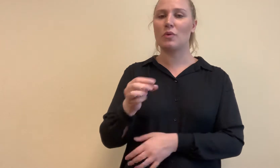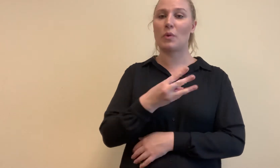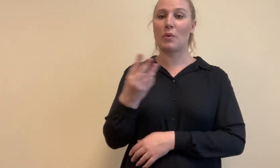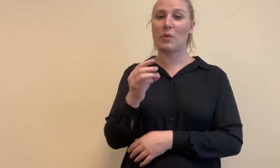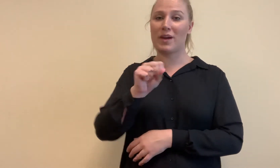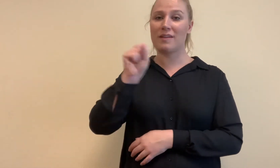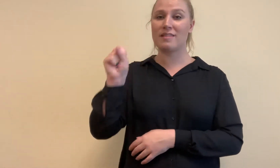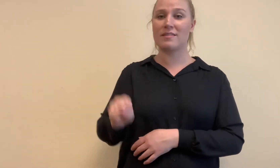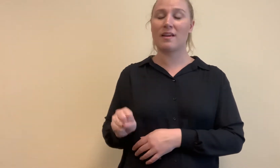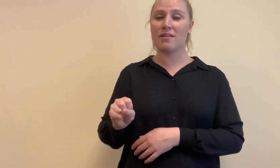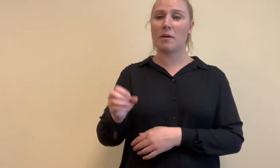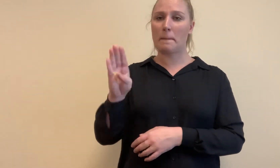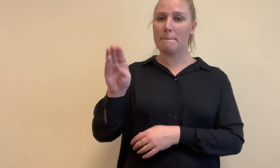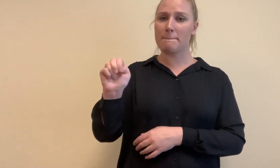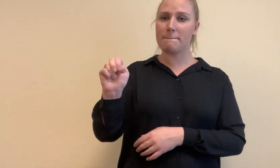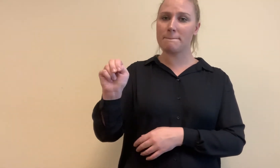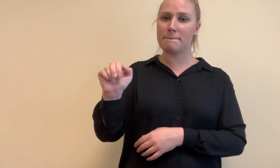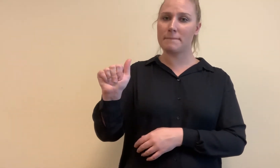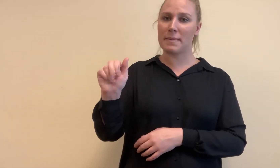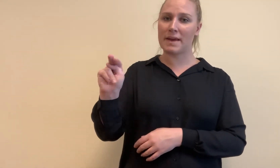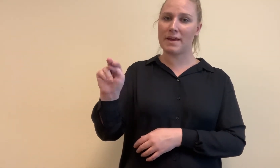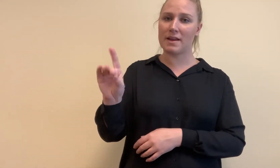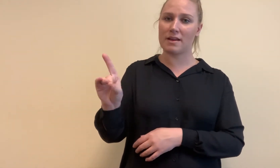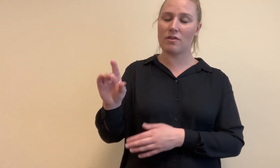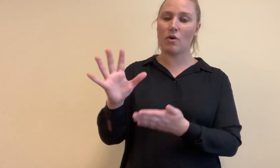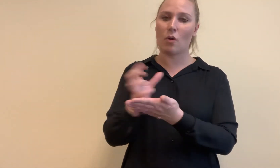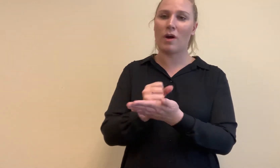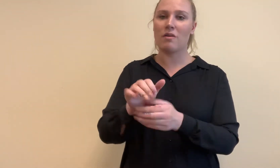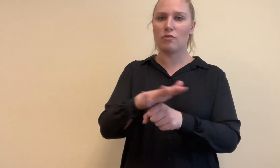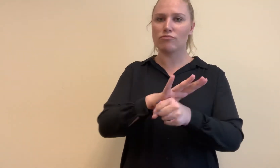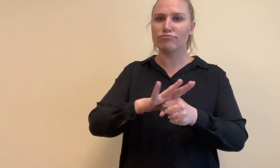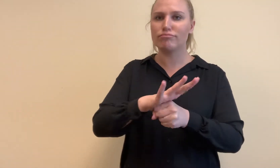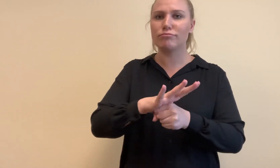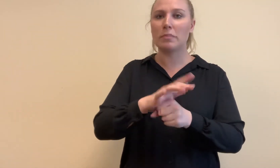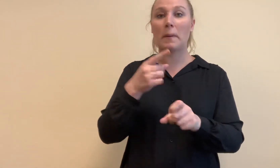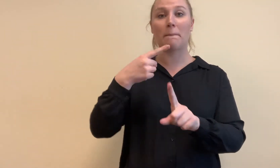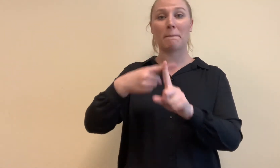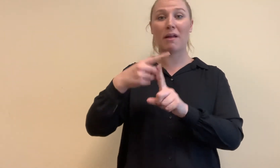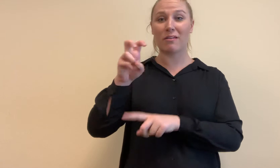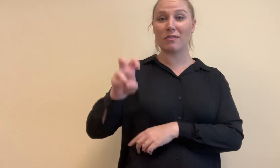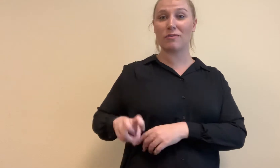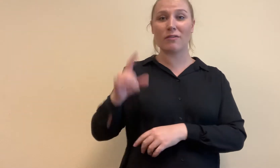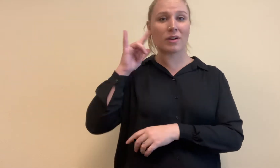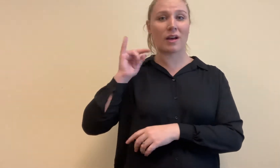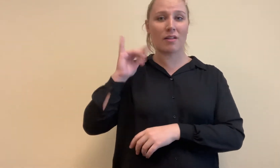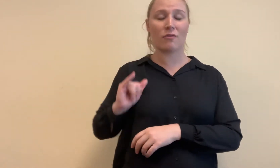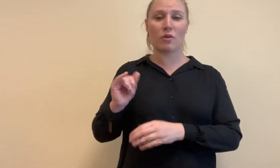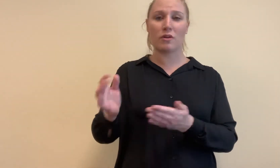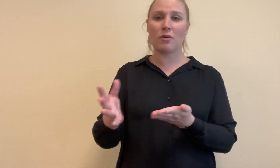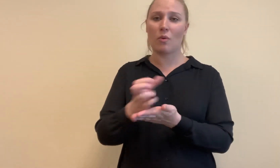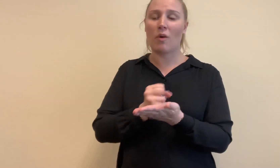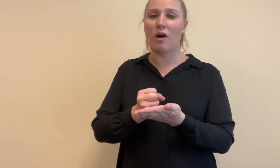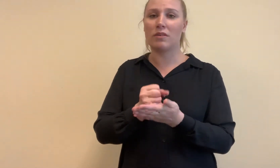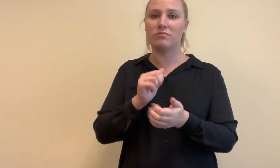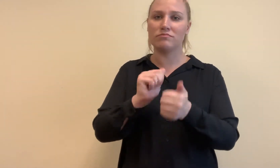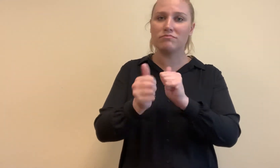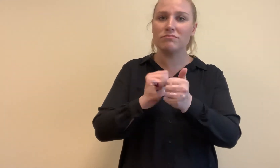only won regional, but they went down to California and actually won a contest against bands from